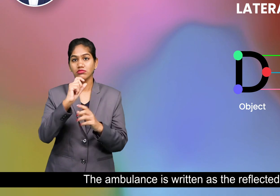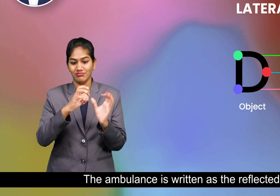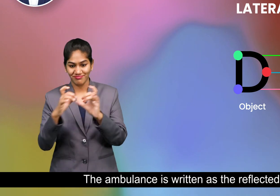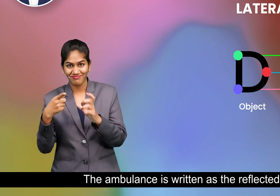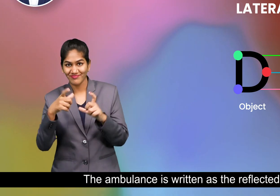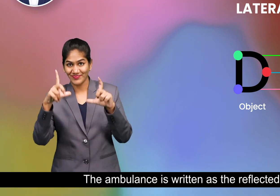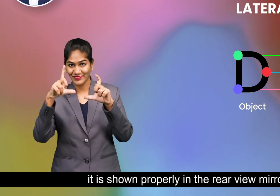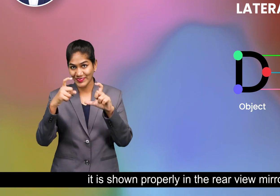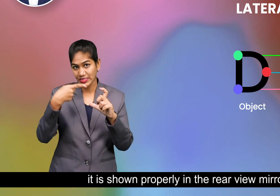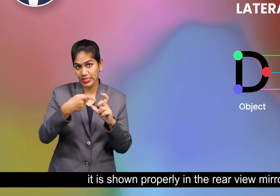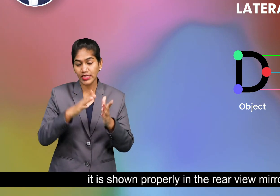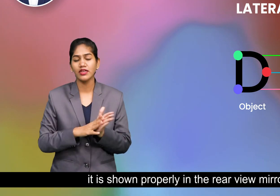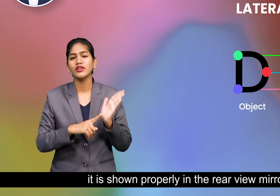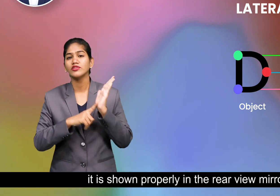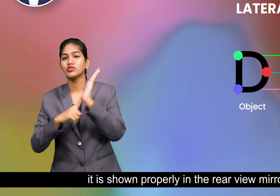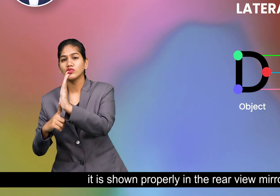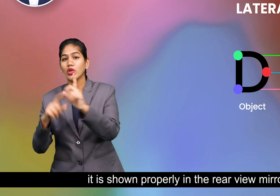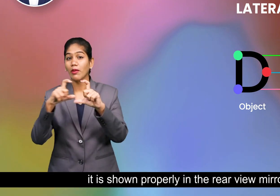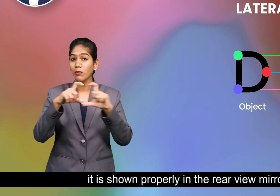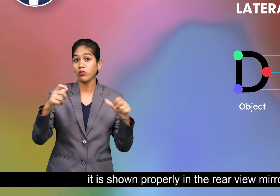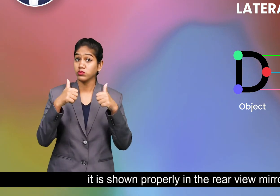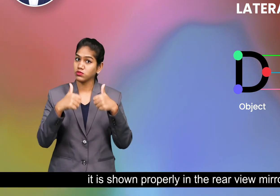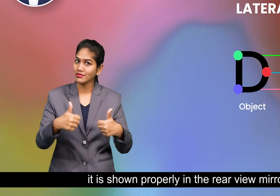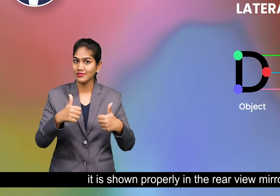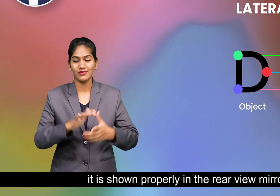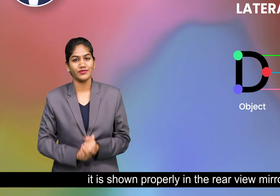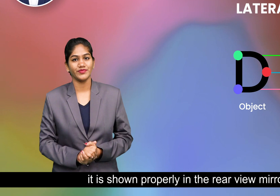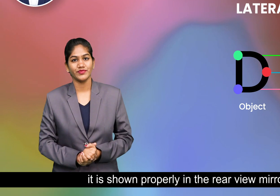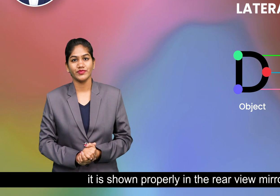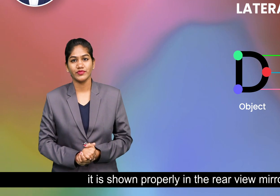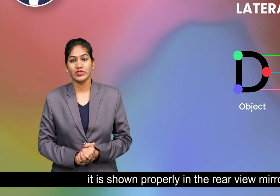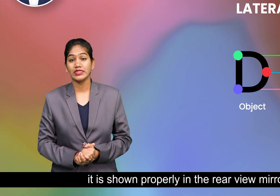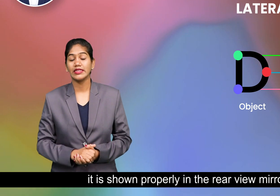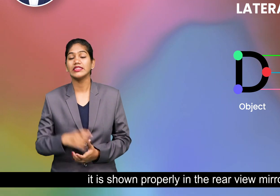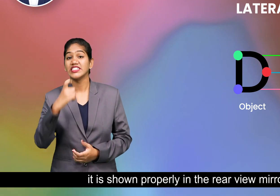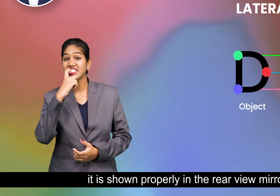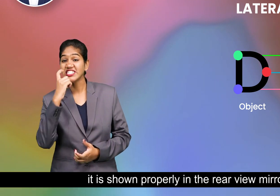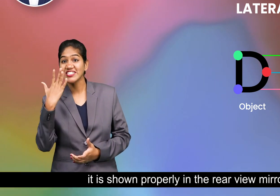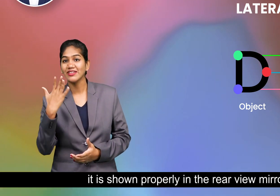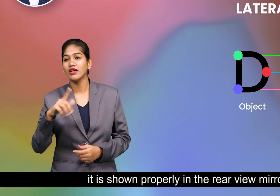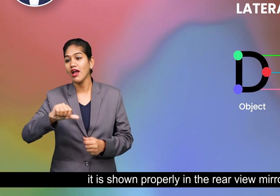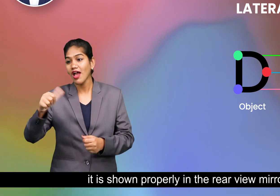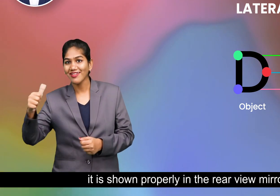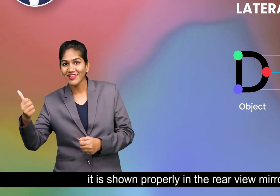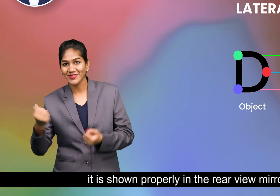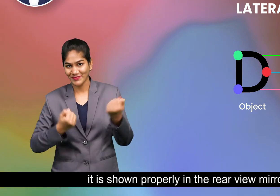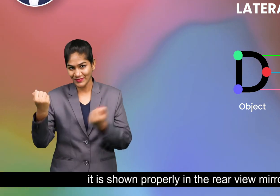so that it is shown properly in the rear view mirror of the cars.